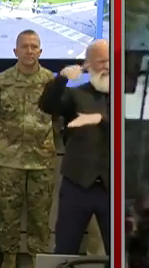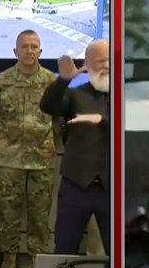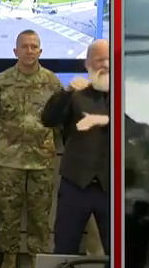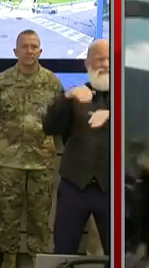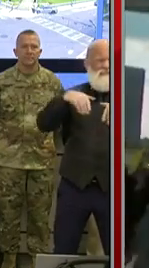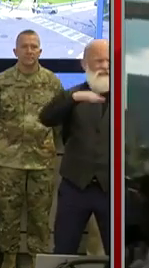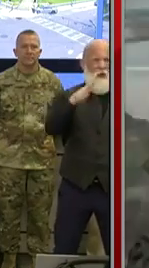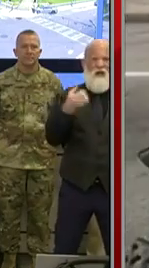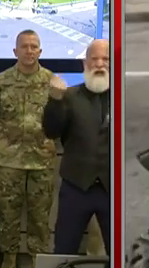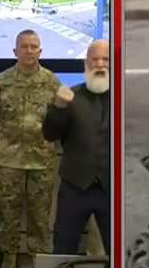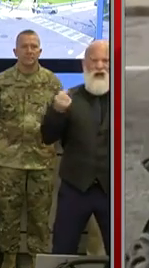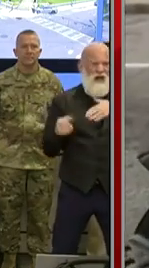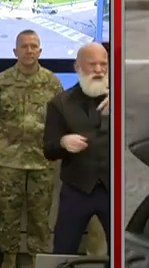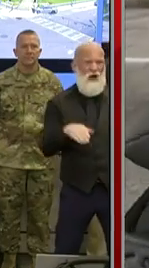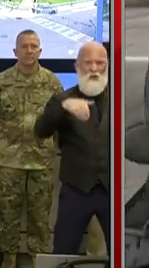after a successful, peaceful day.